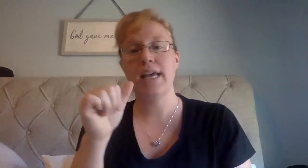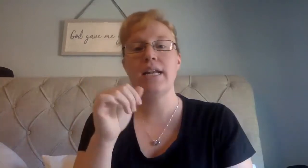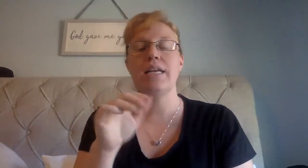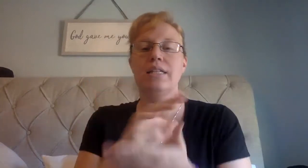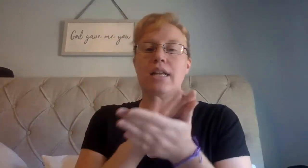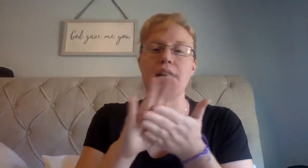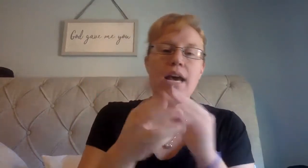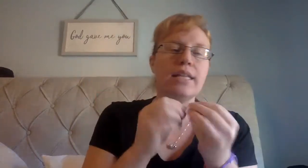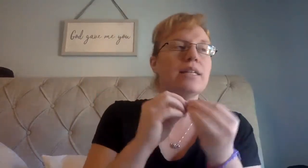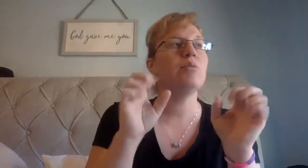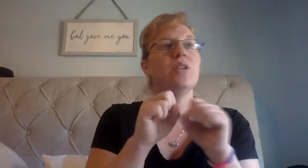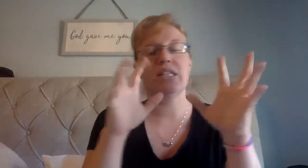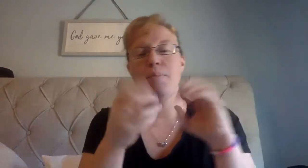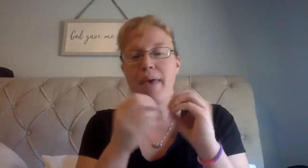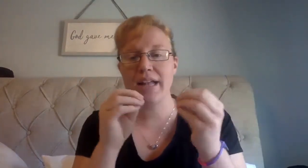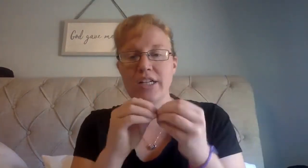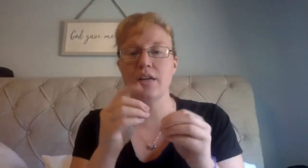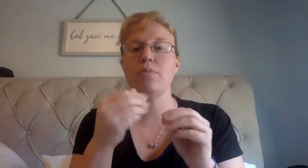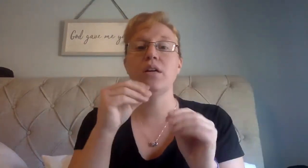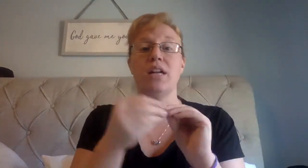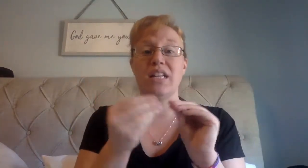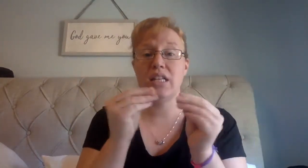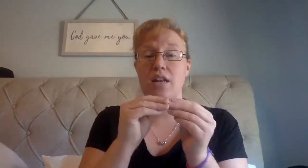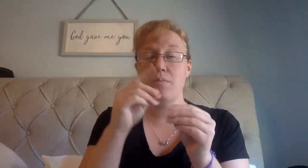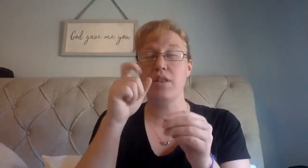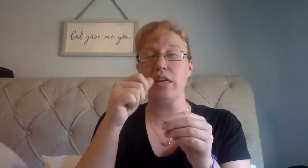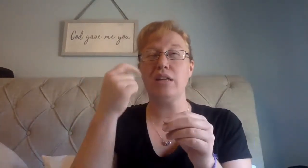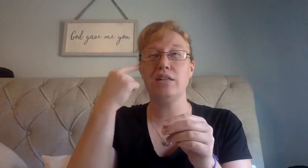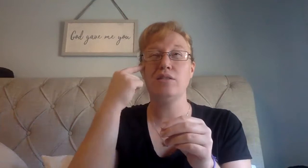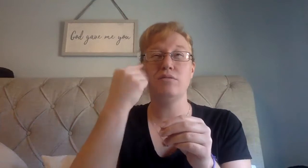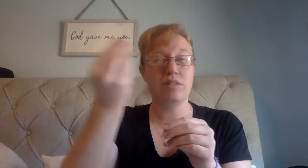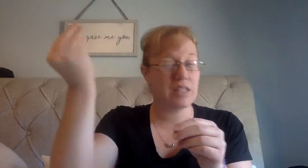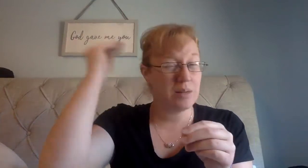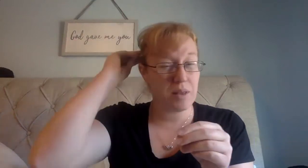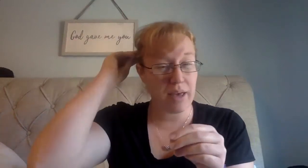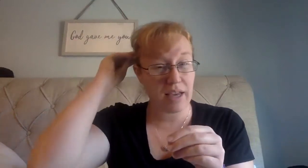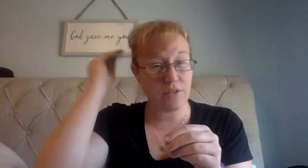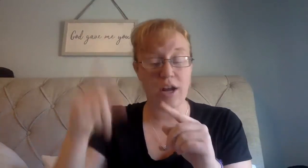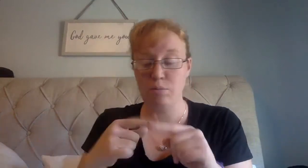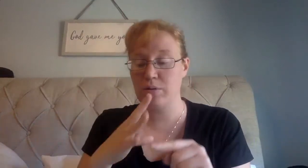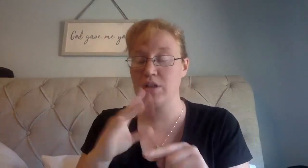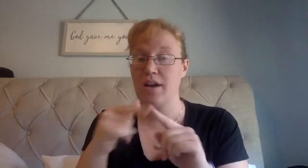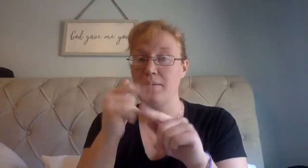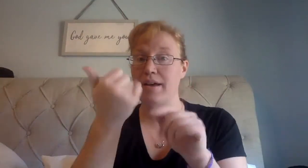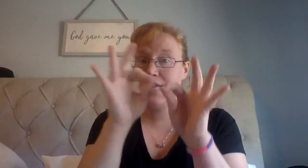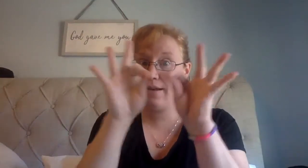10 is a nice number, it's a magic number, and it's a number that you need to keep in the back of your head when we're talking about 10